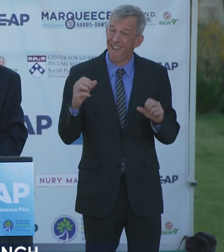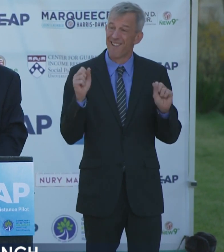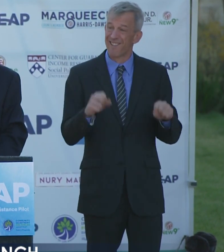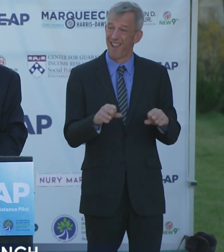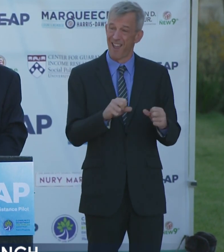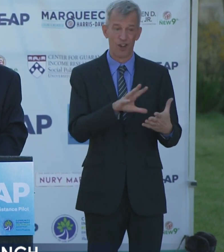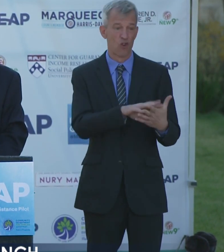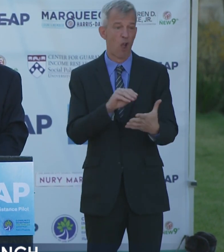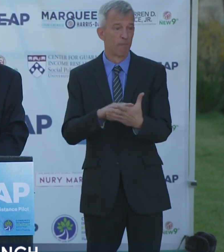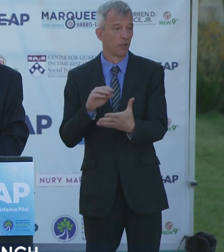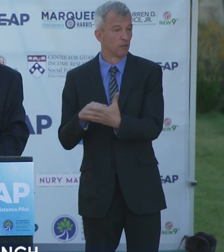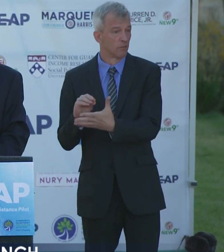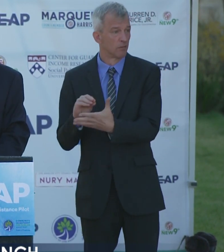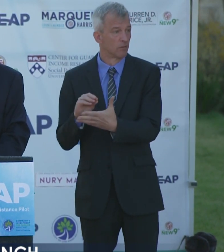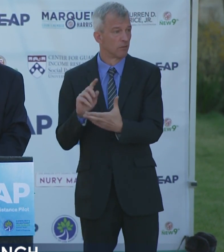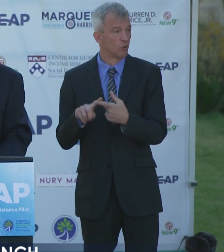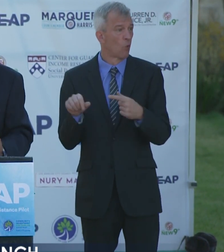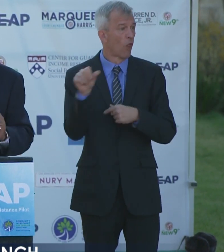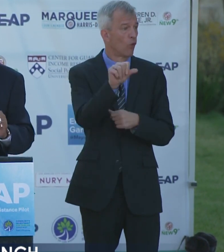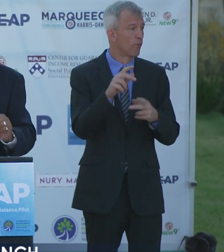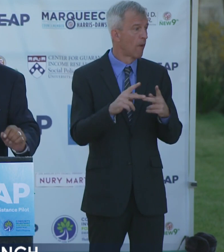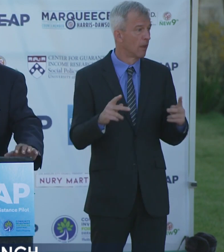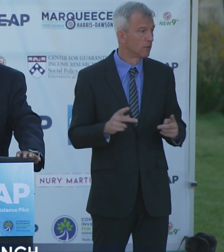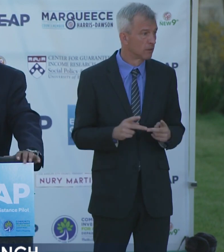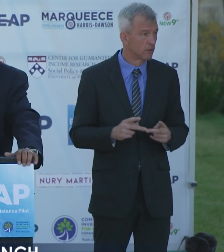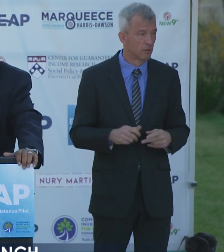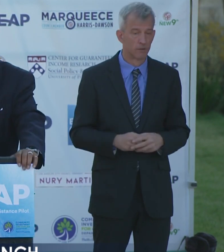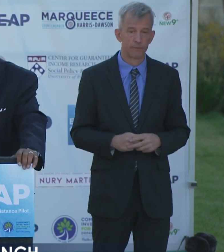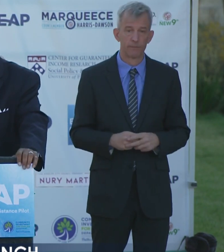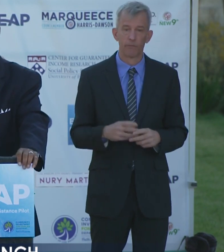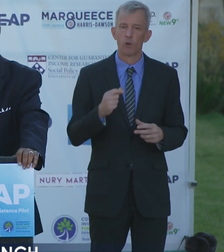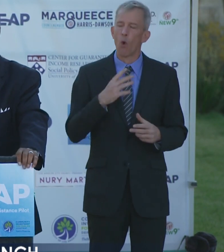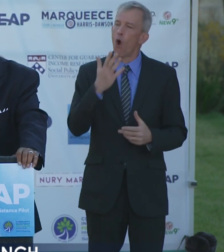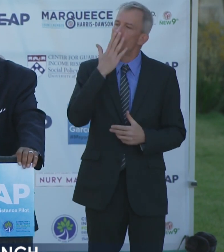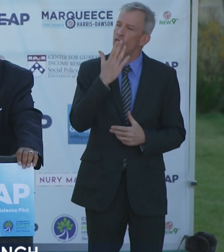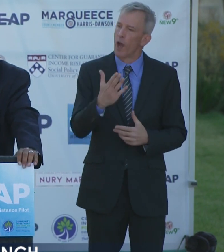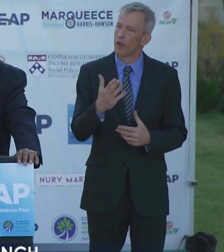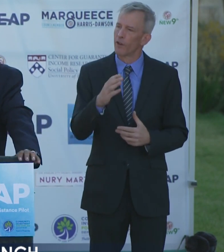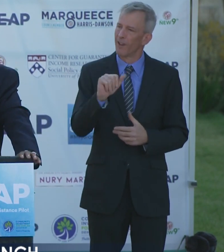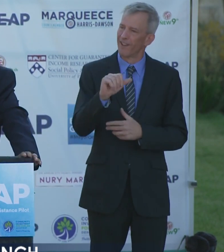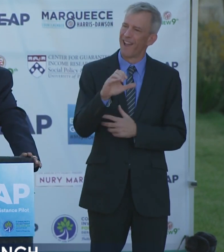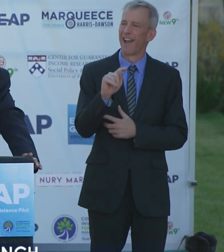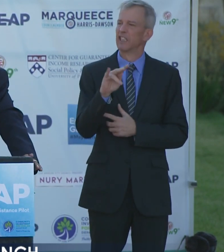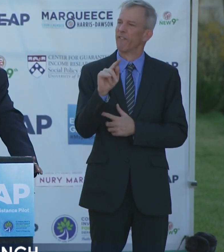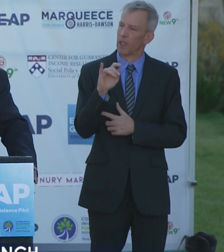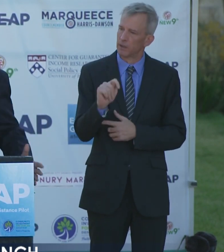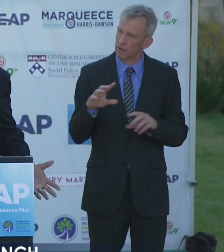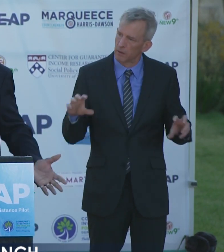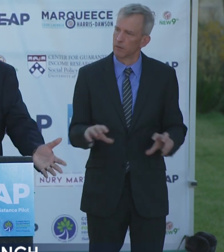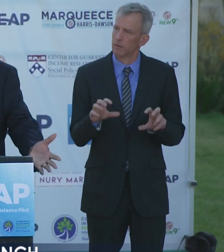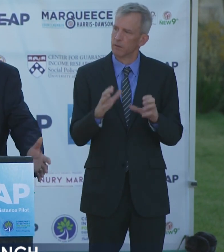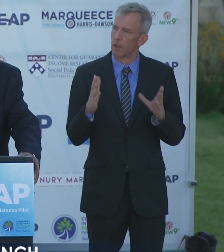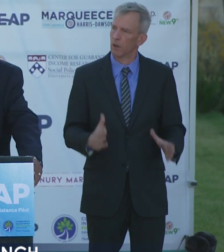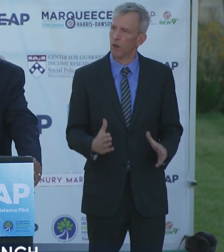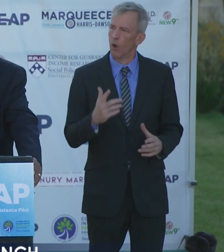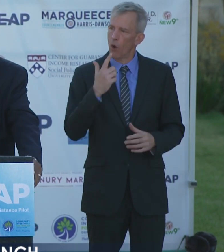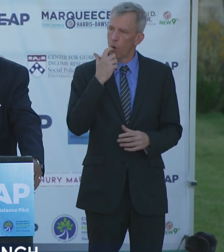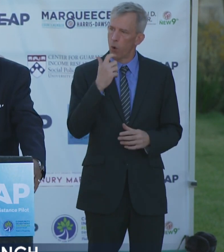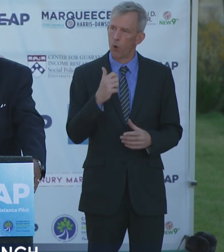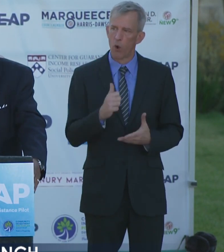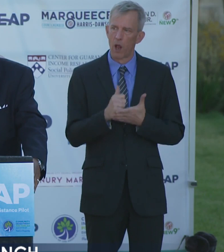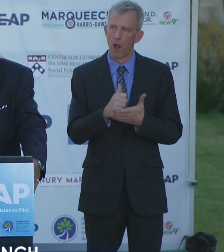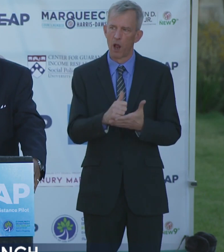scale. So again, I want to thank the activists, for example, who helped push the